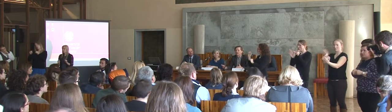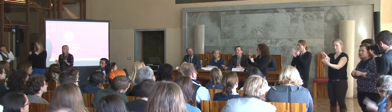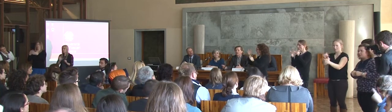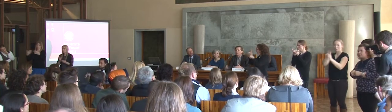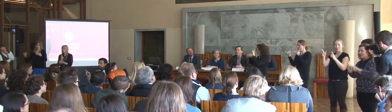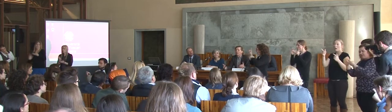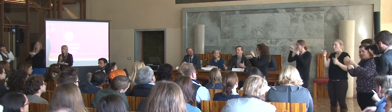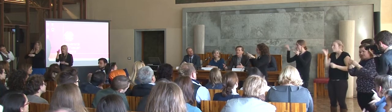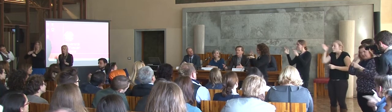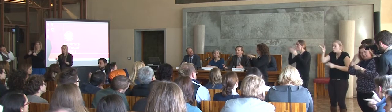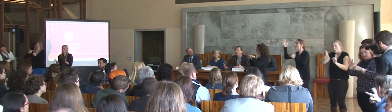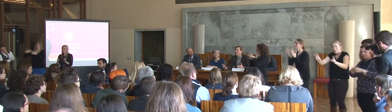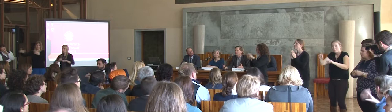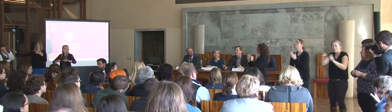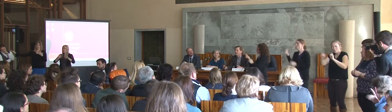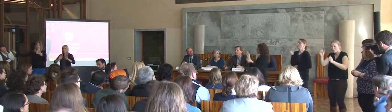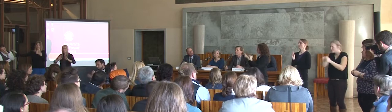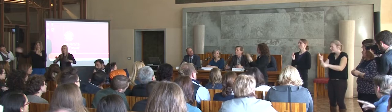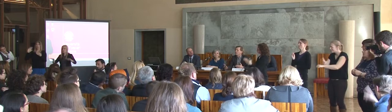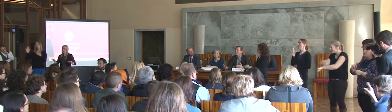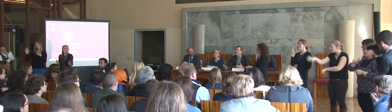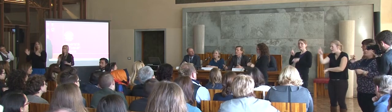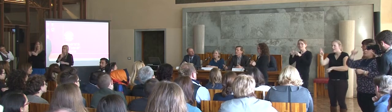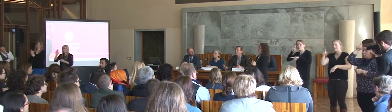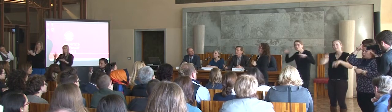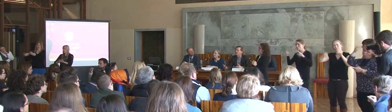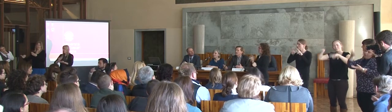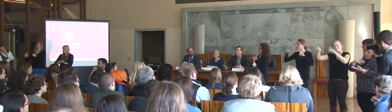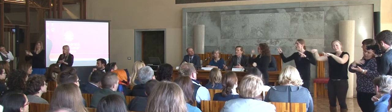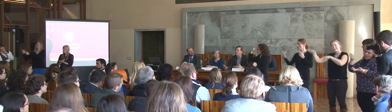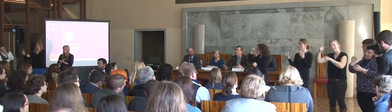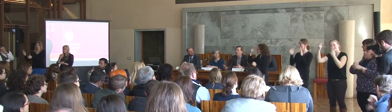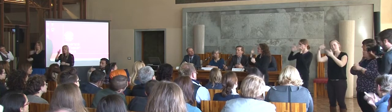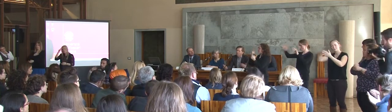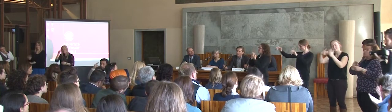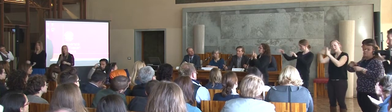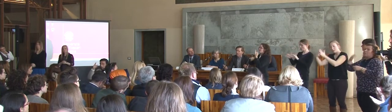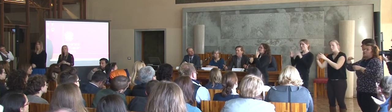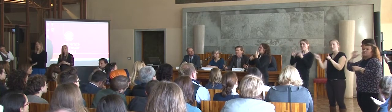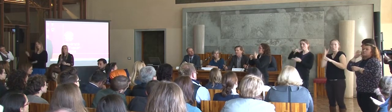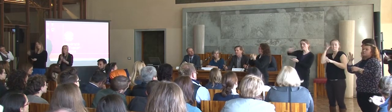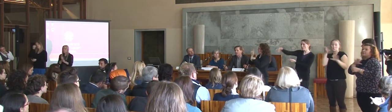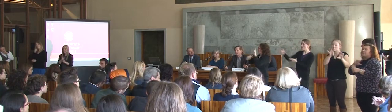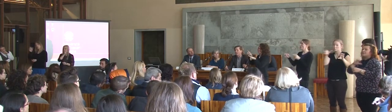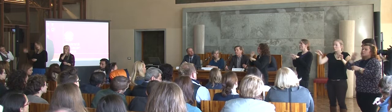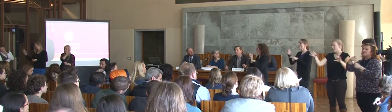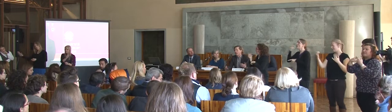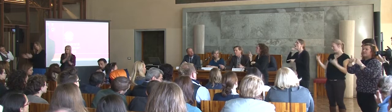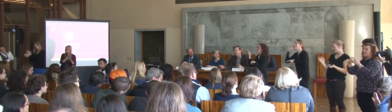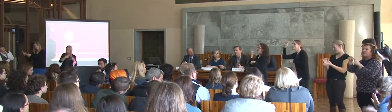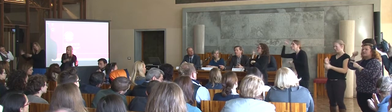add all the variations you have in your country, and it's good to know that perhaps old people sign differently